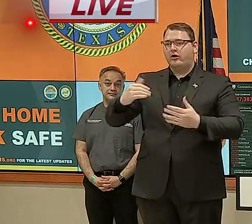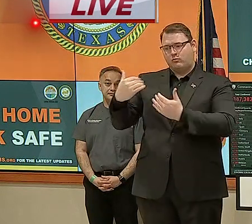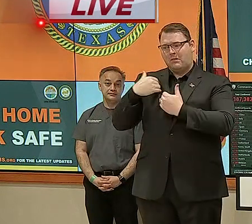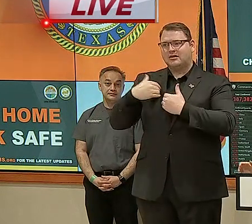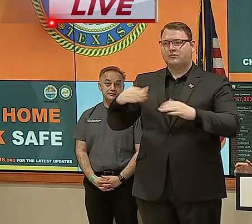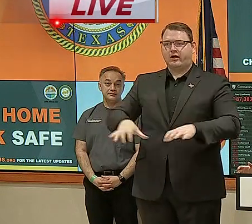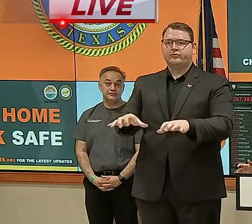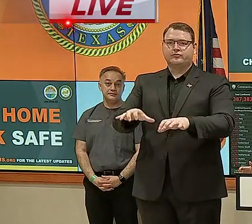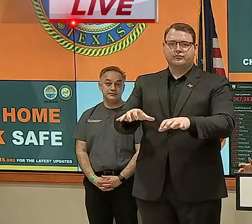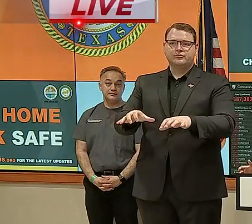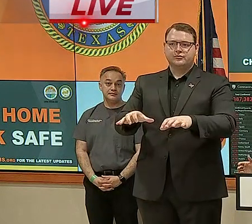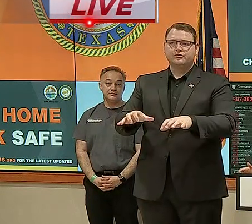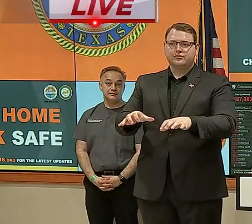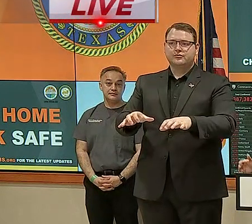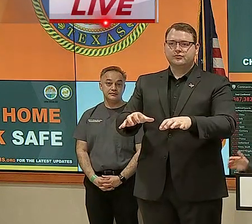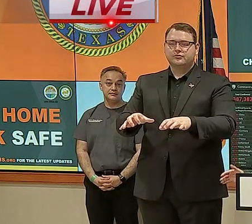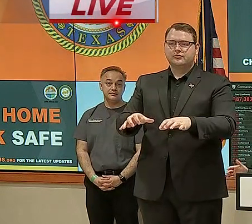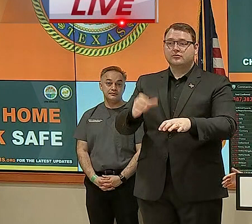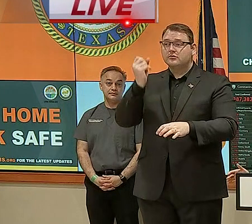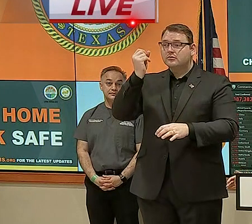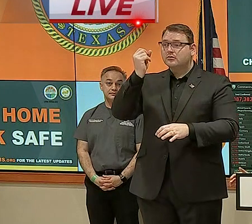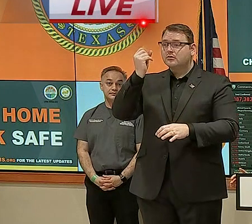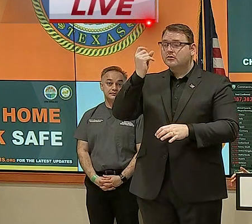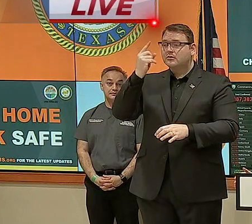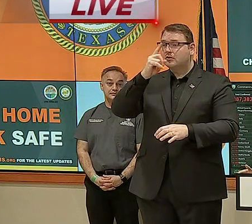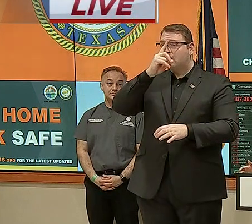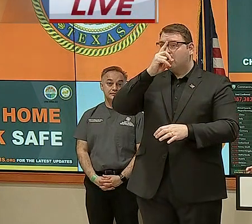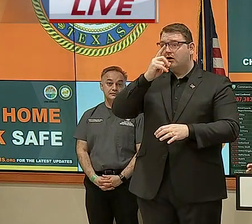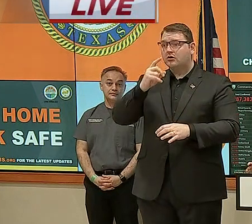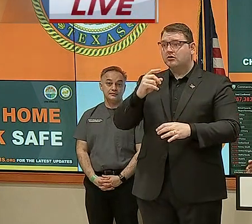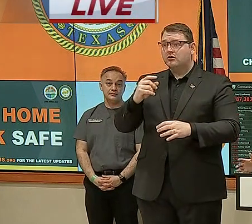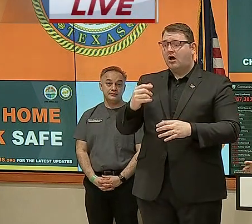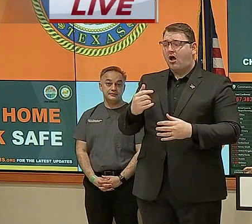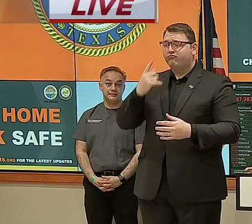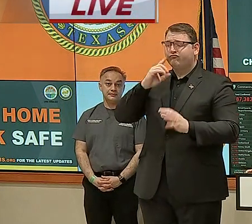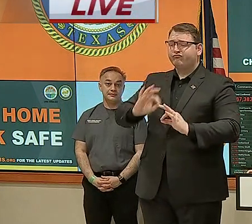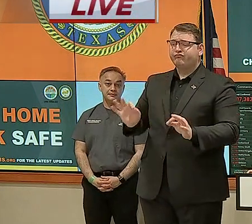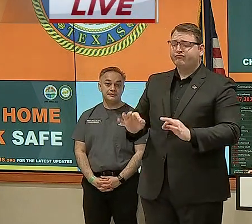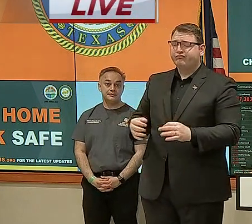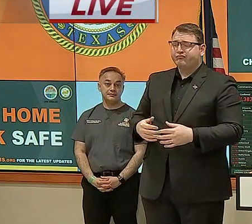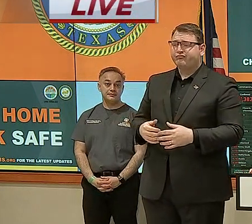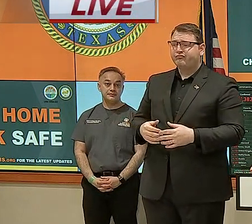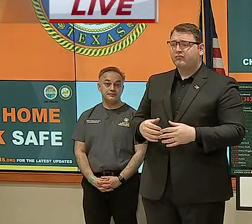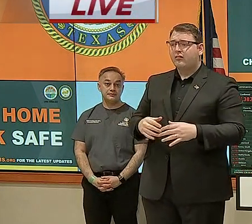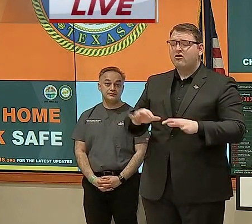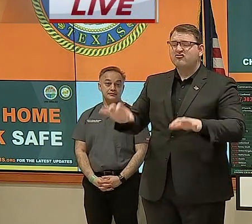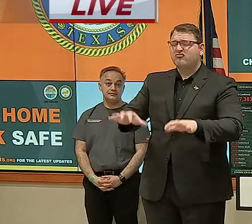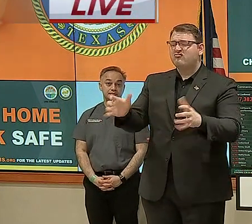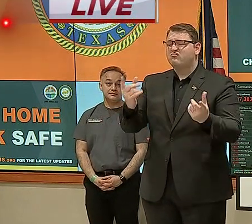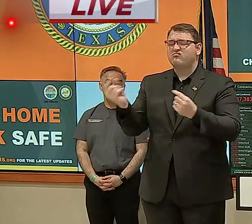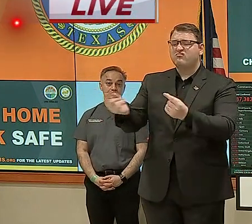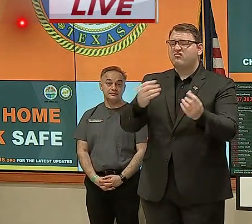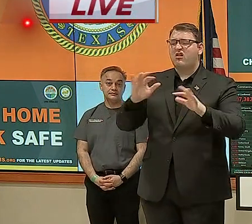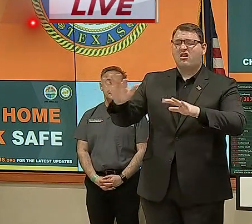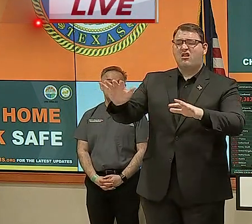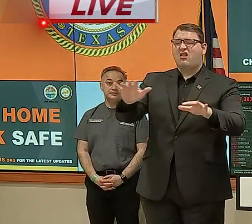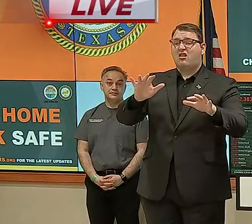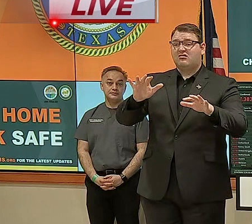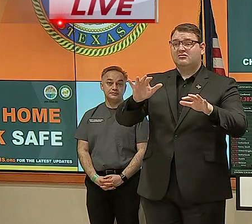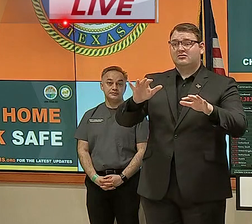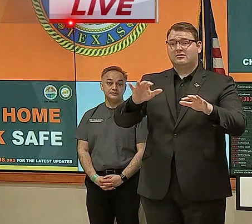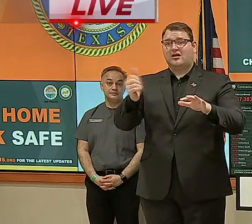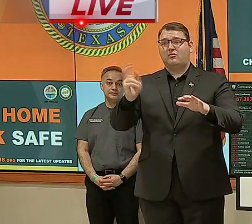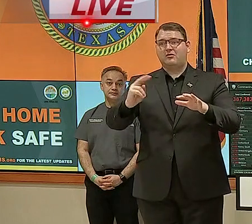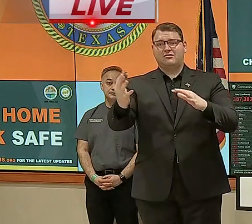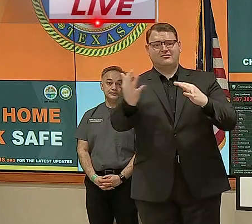willingly violating the order in a way that puts other people at risk, then, you know, we will work with law enforcement. But I really believe